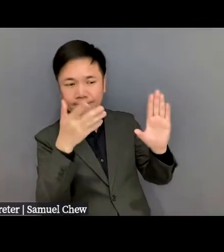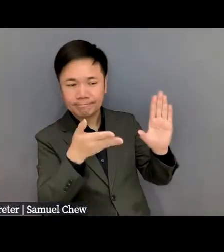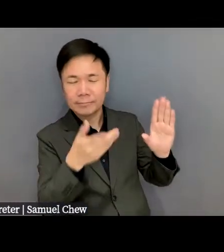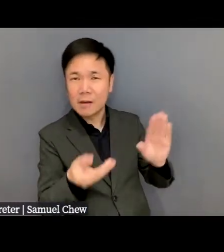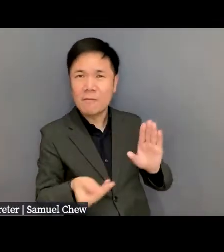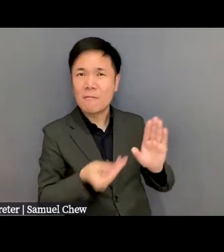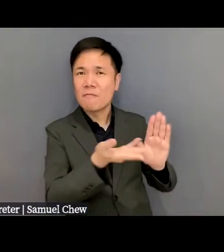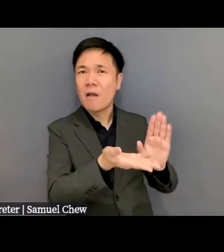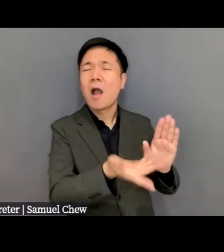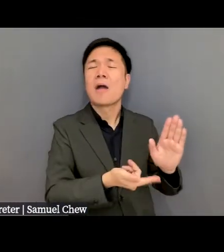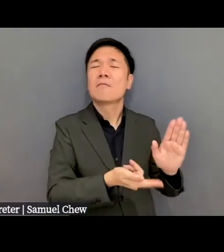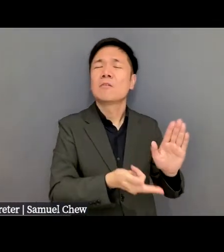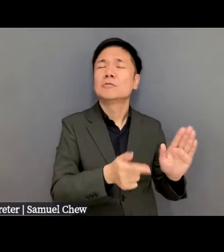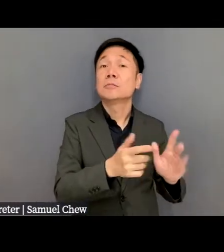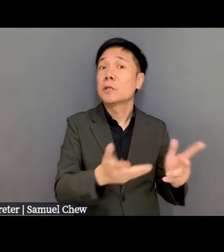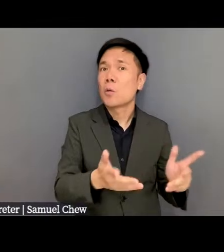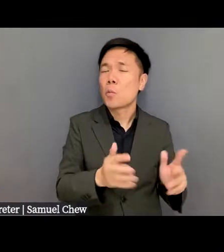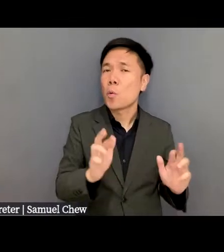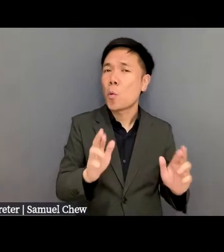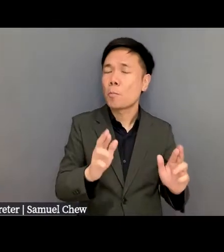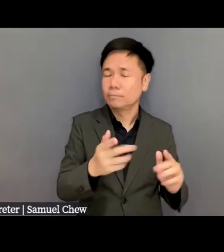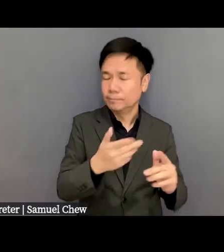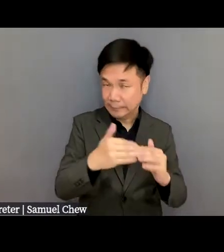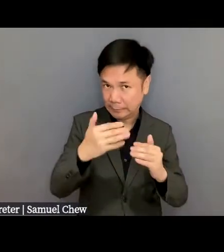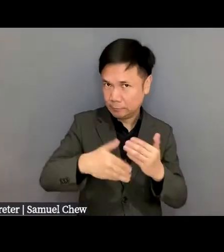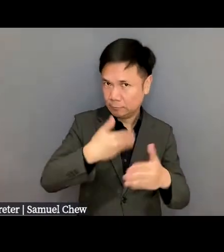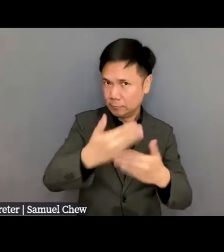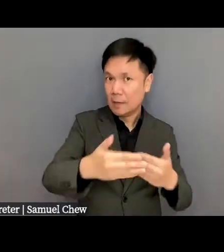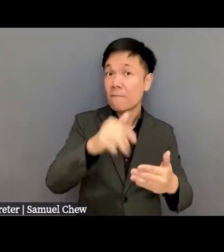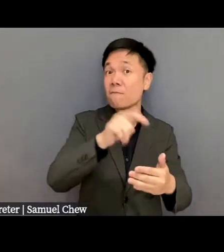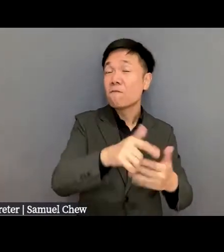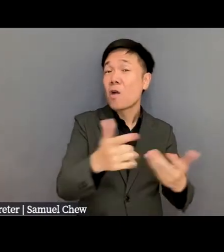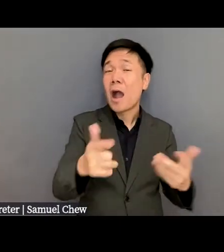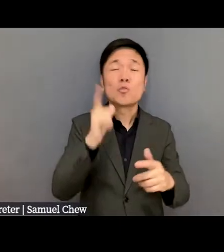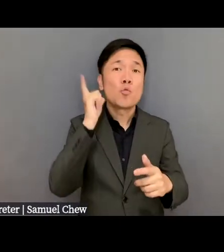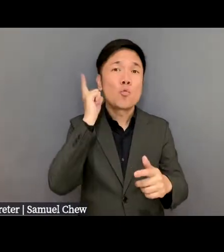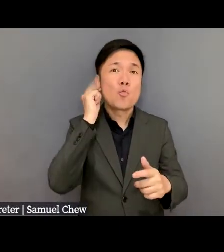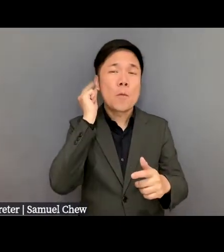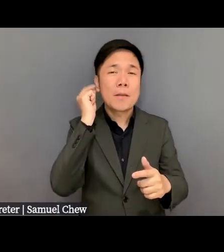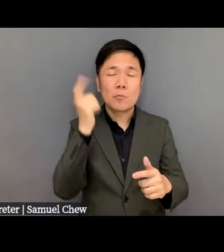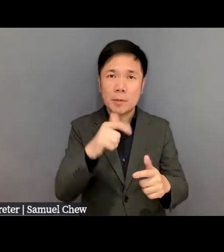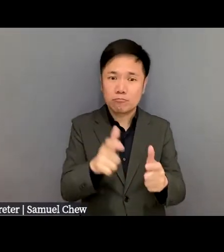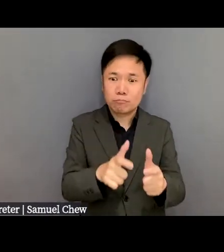this is where we are hoping to grow on an annual basis.